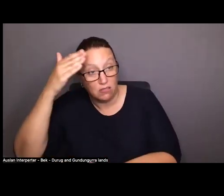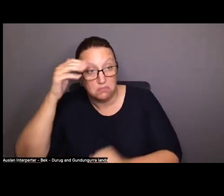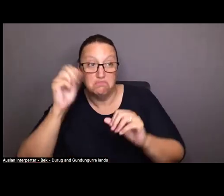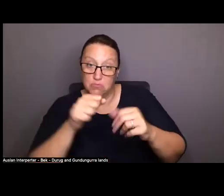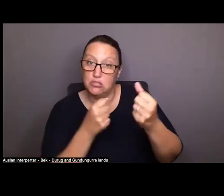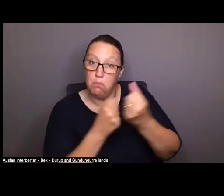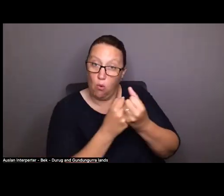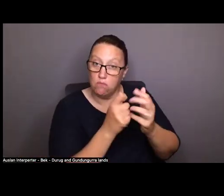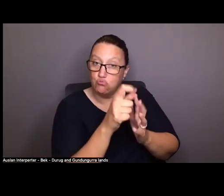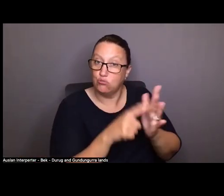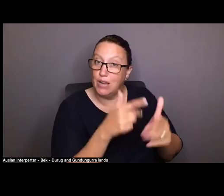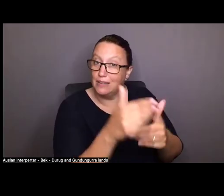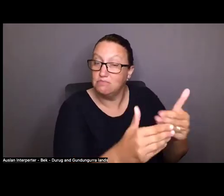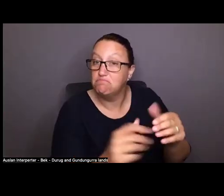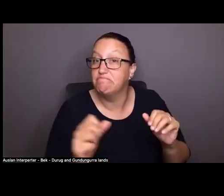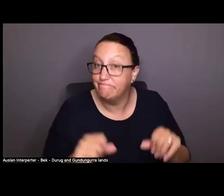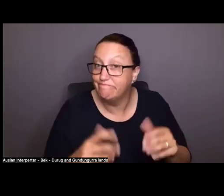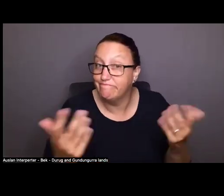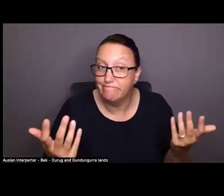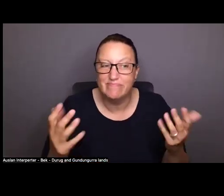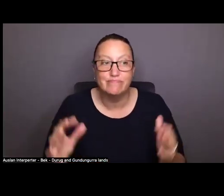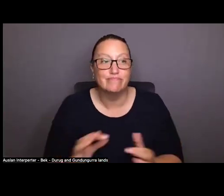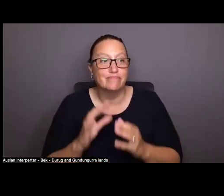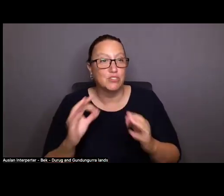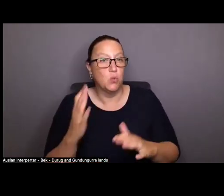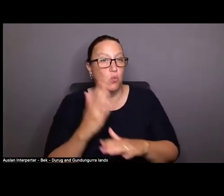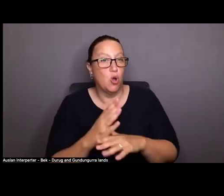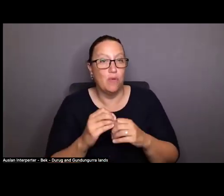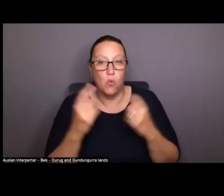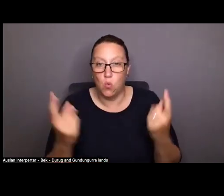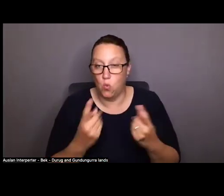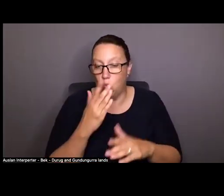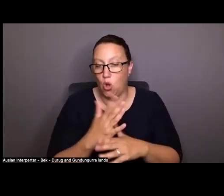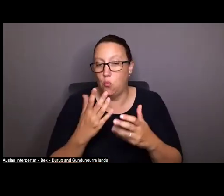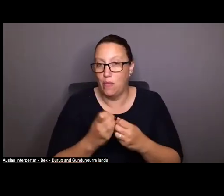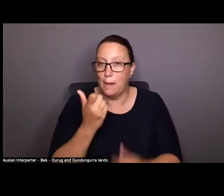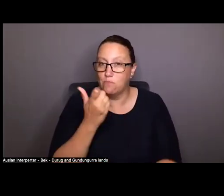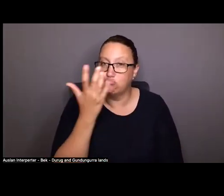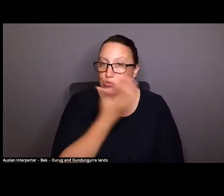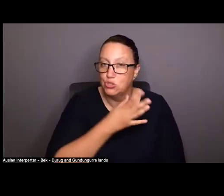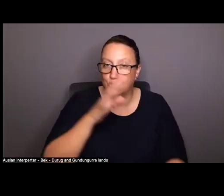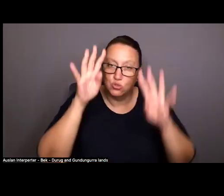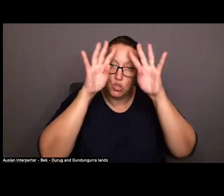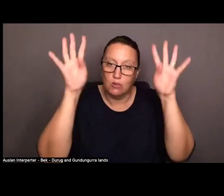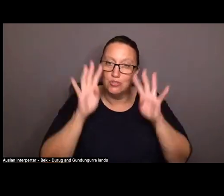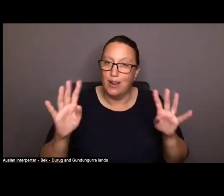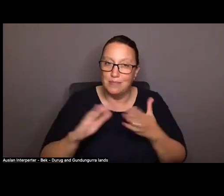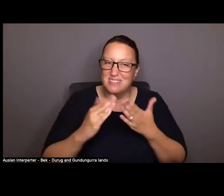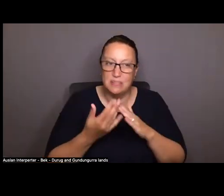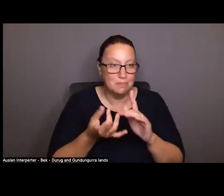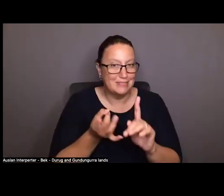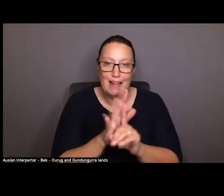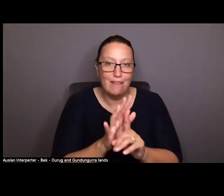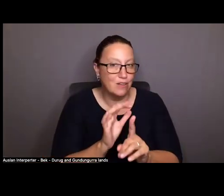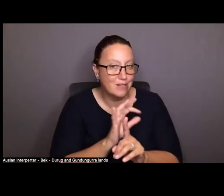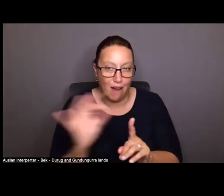This particularly comes up with people who work with Aboriginal and Torres Strait Islander communities who are not Aboriginal and Torres Strait